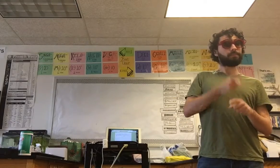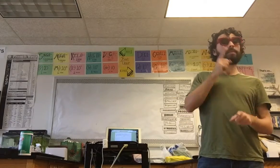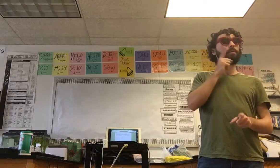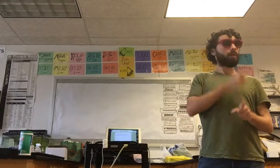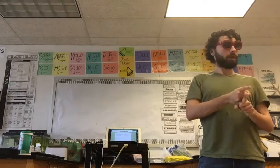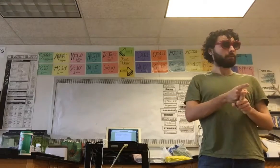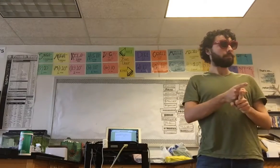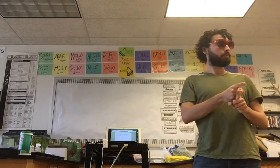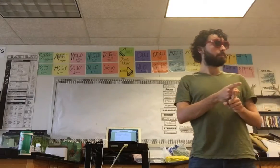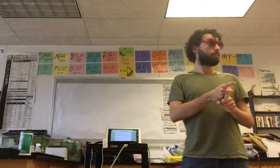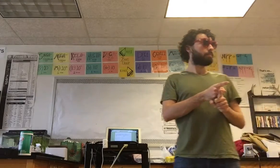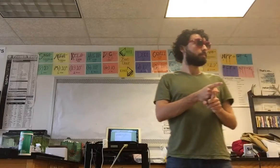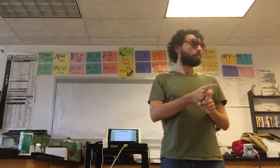Right?